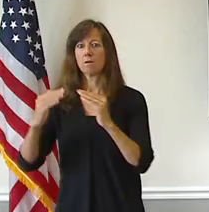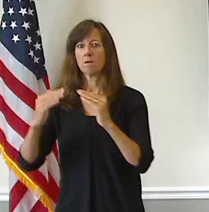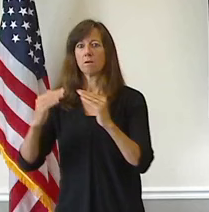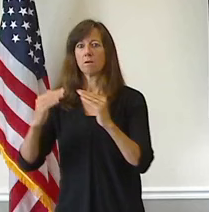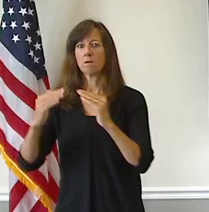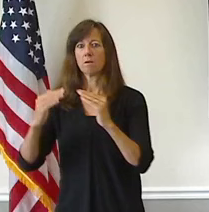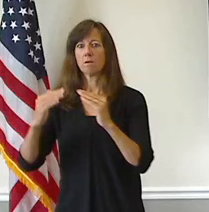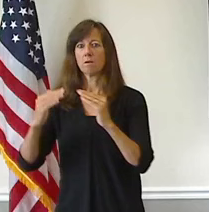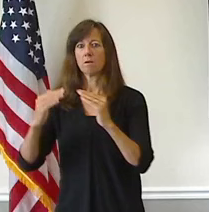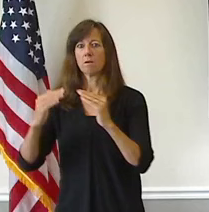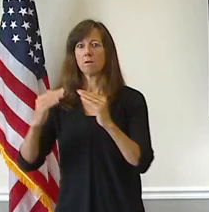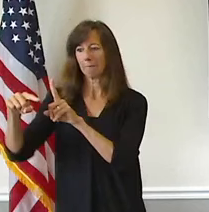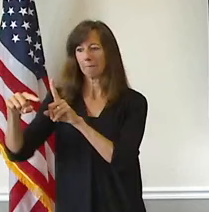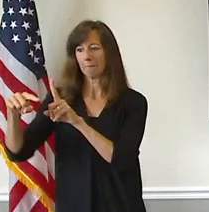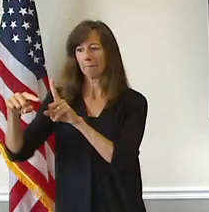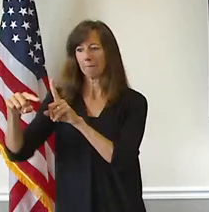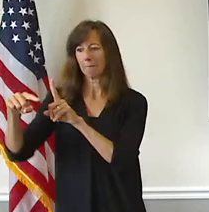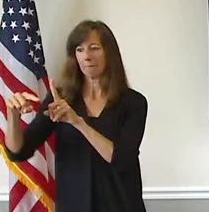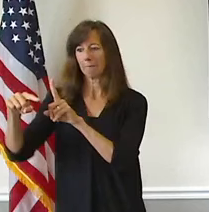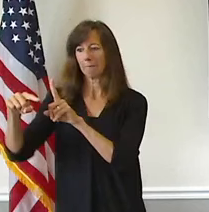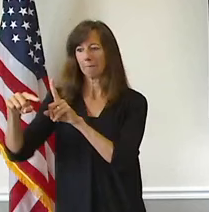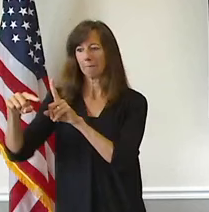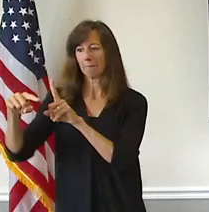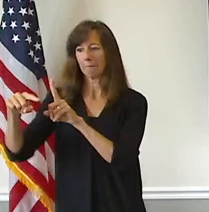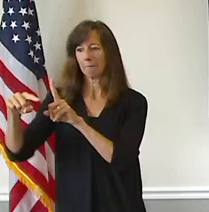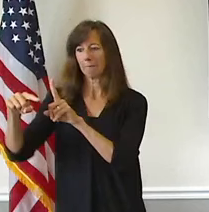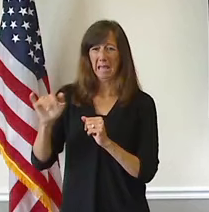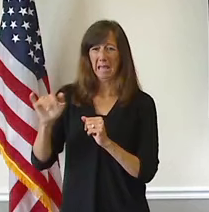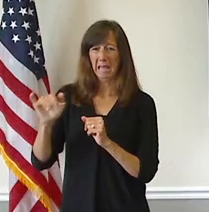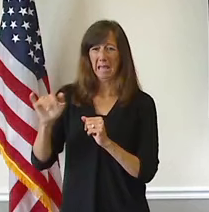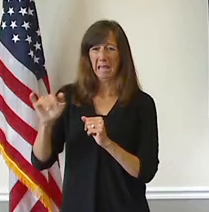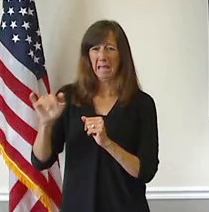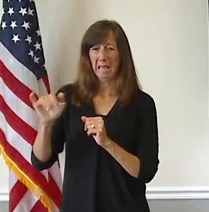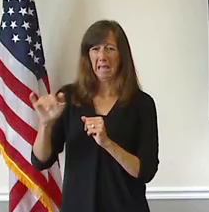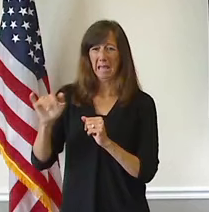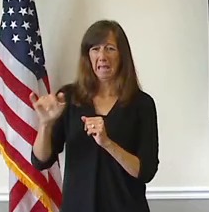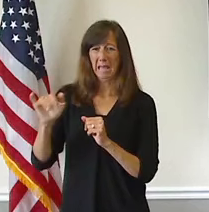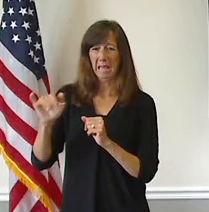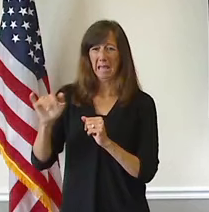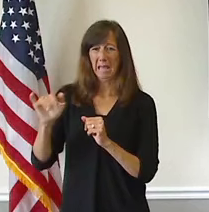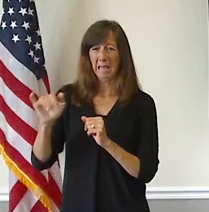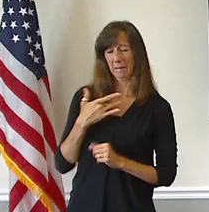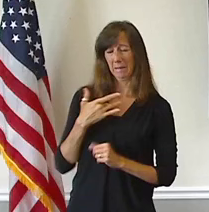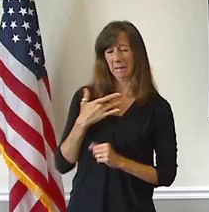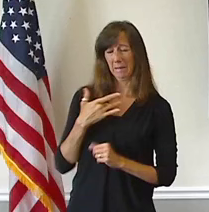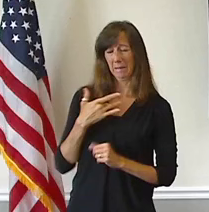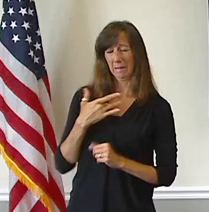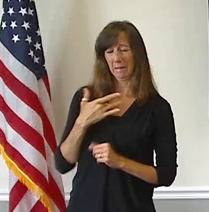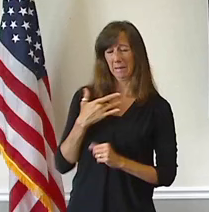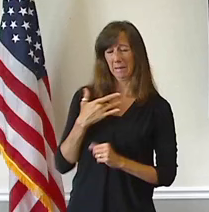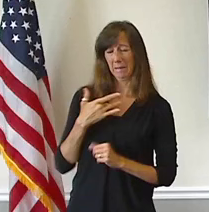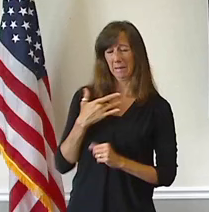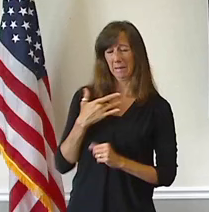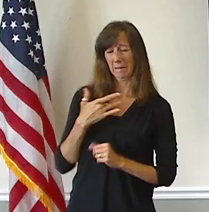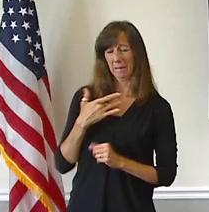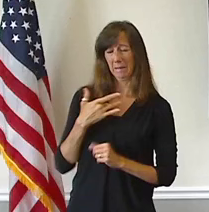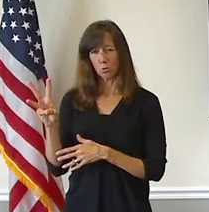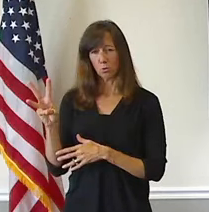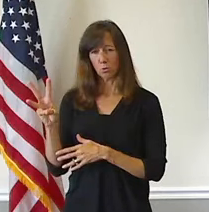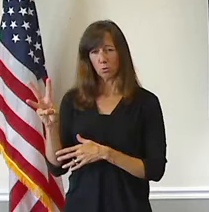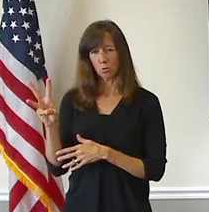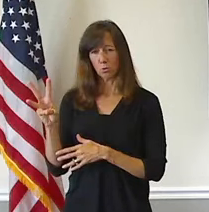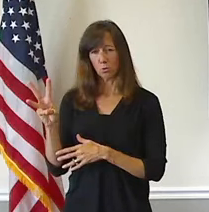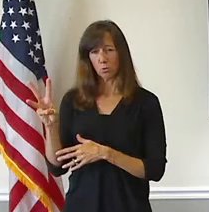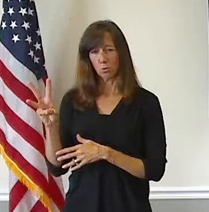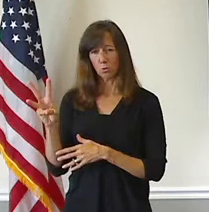positivity is pretty frightening. Do you want to offer or talk to that to some degree? Did I just lose him? I just lost